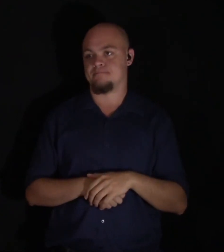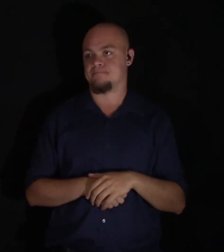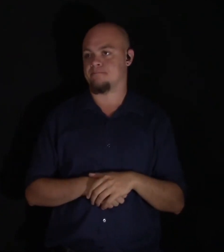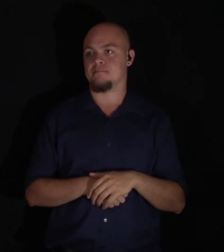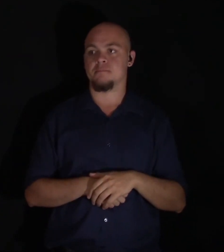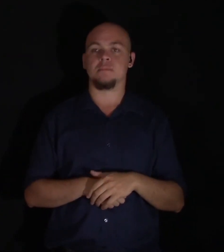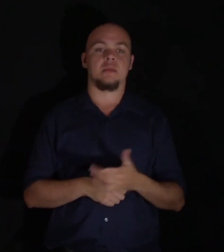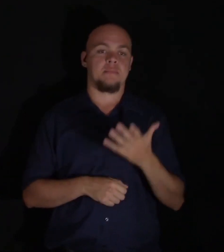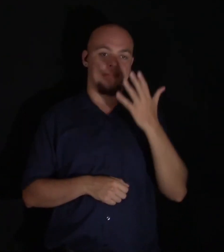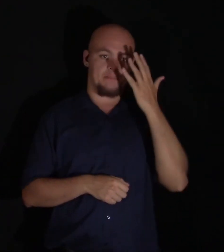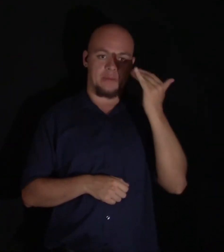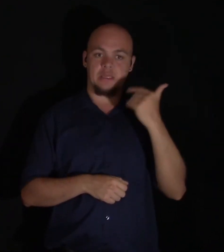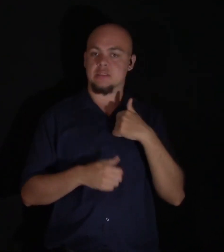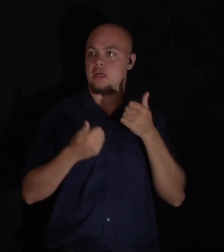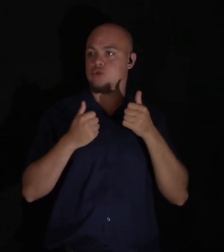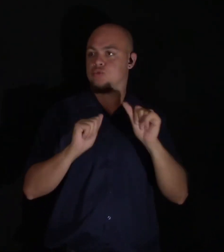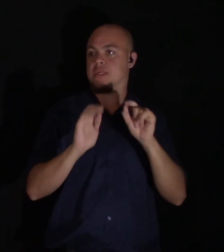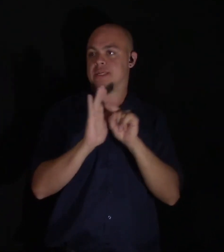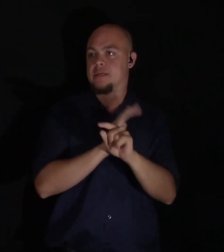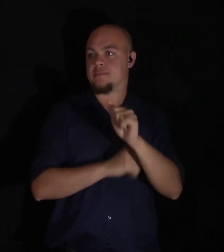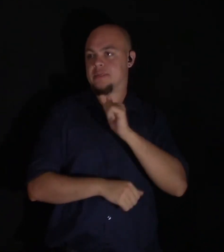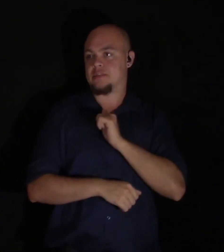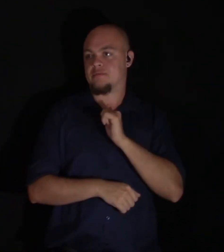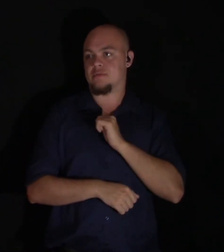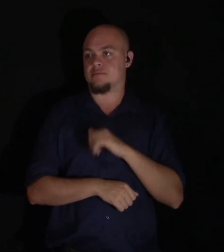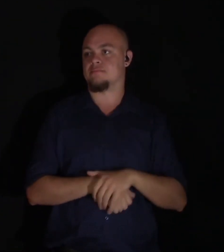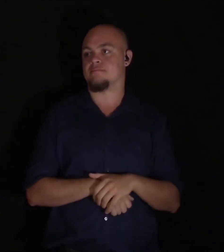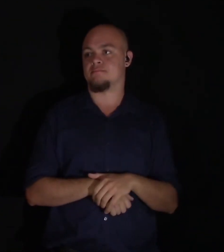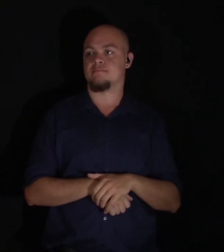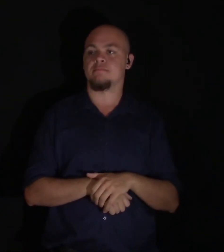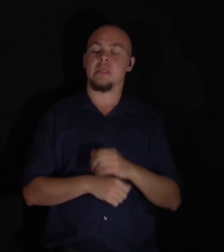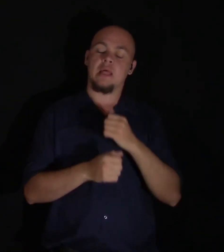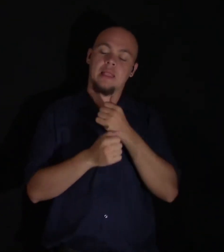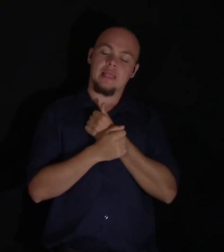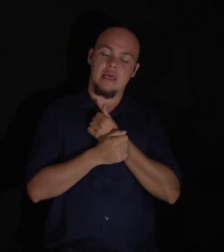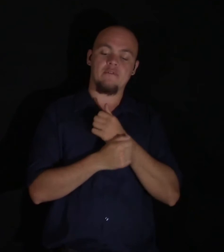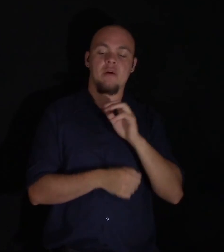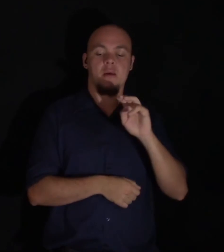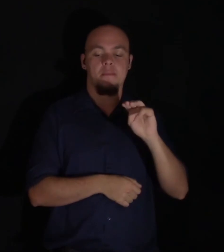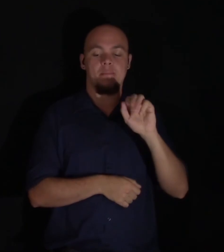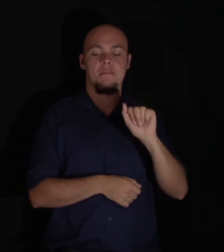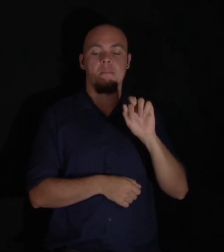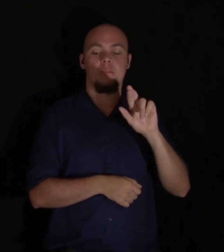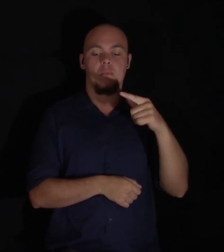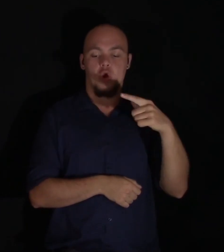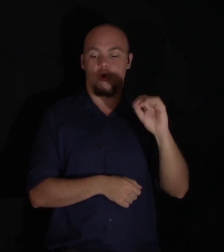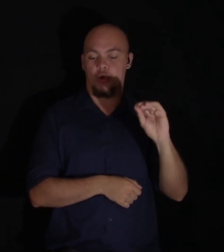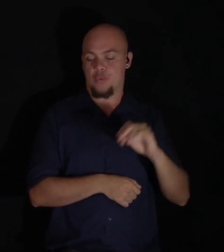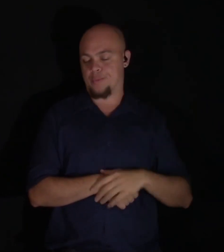my suicide attempt. Love, Margot.